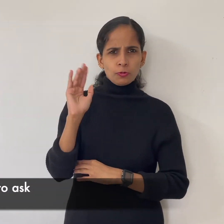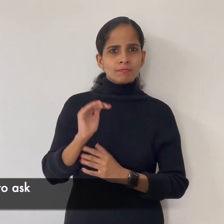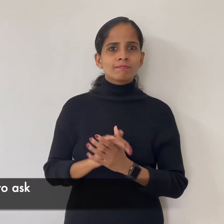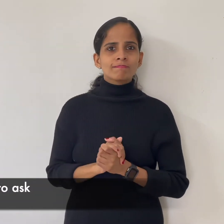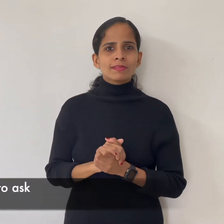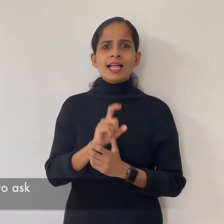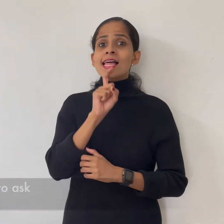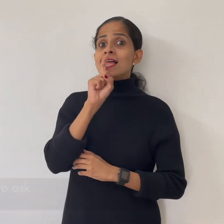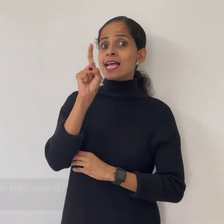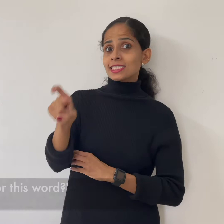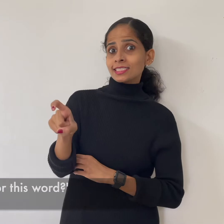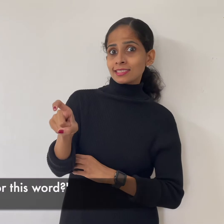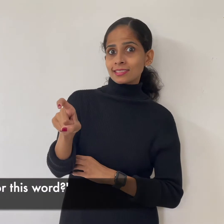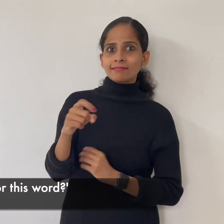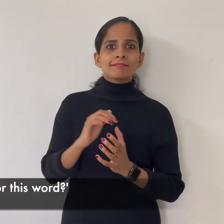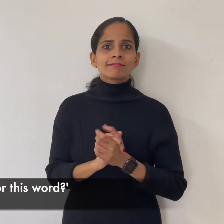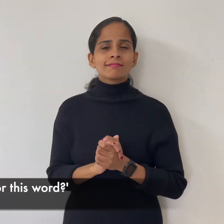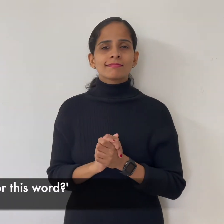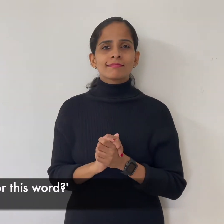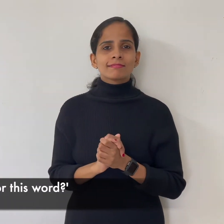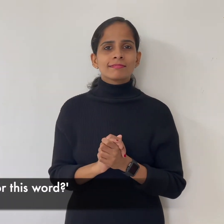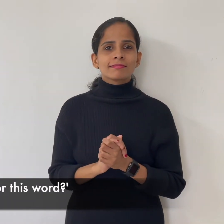ask, what is the sign for this word?